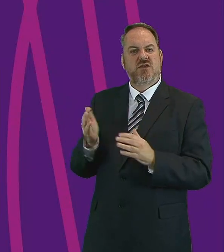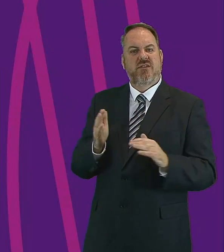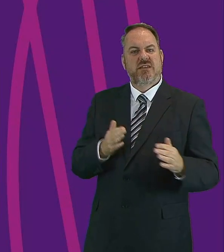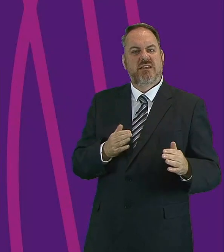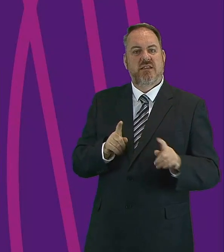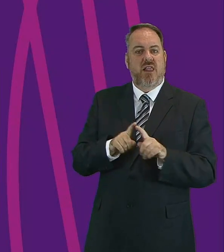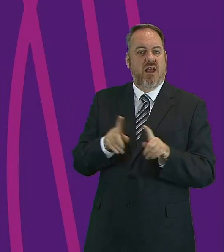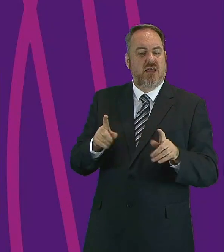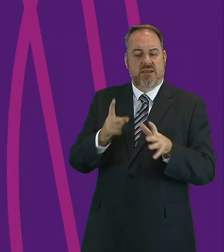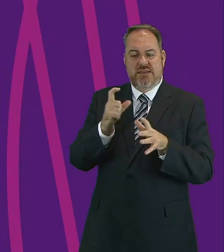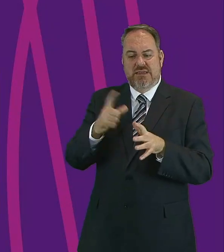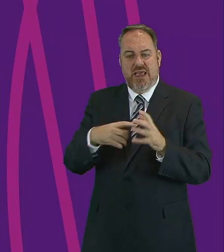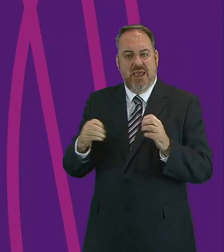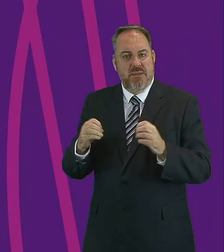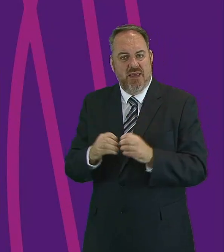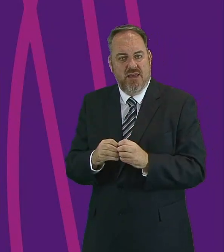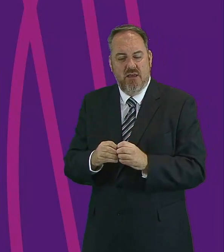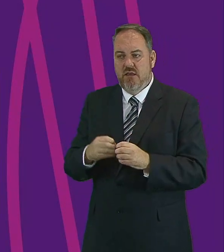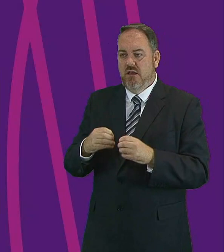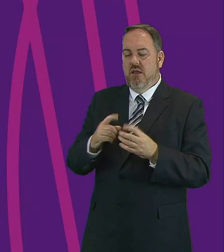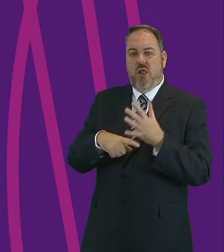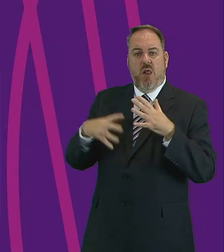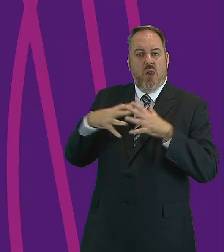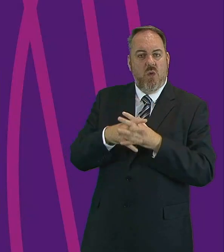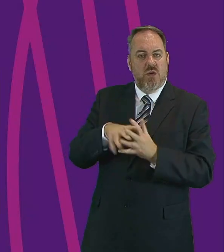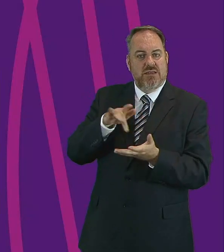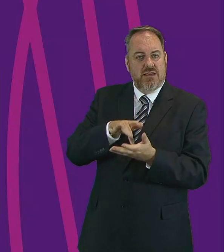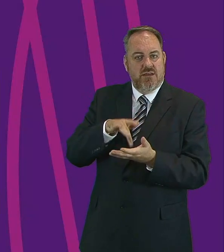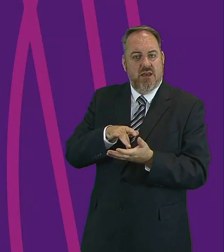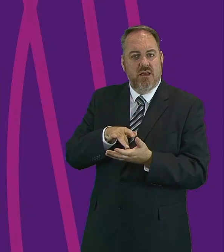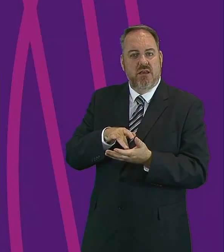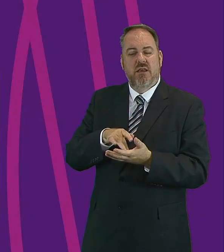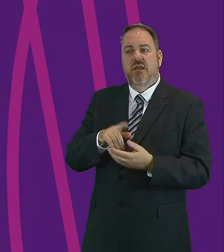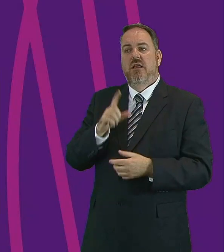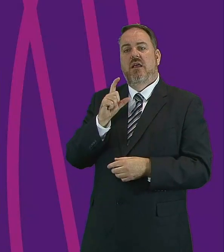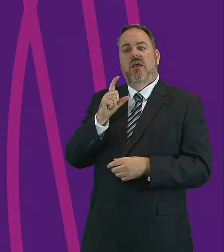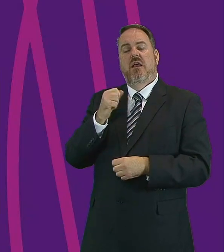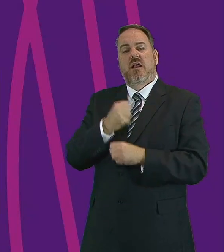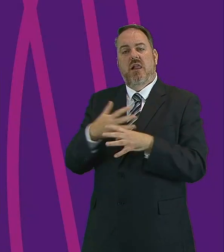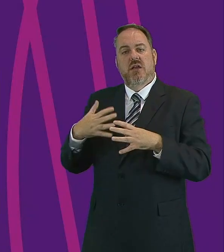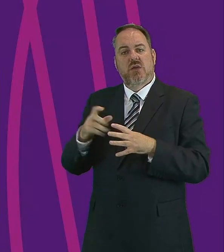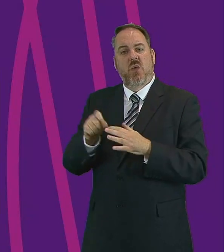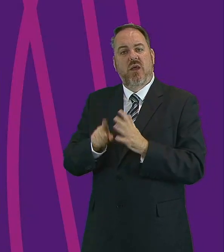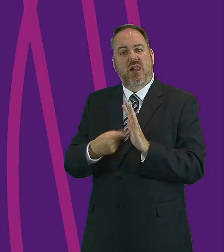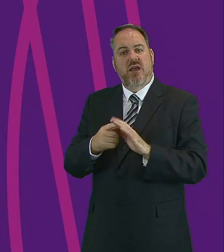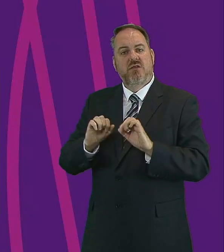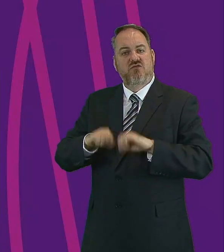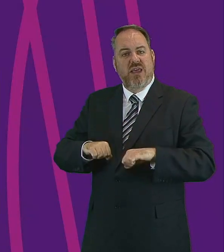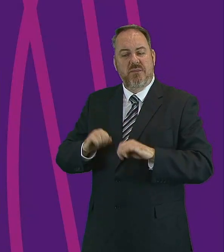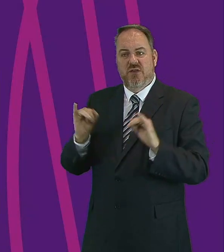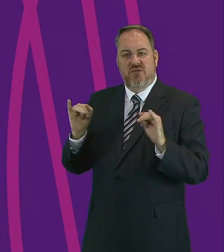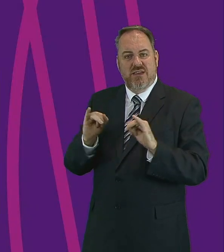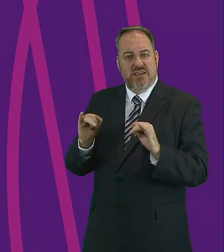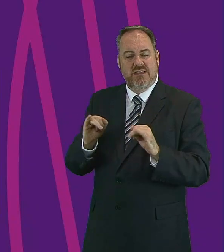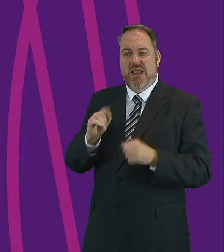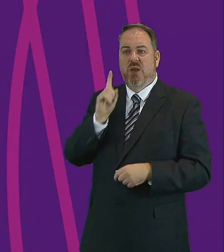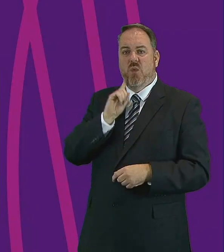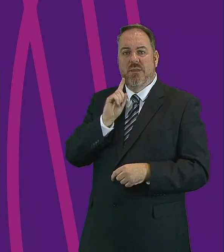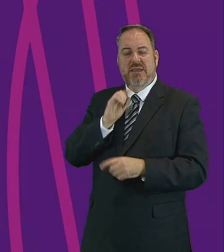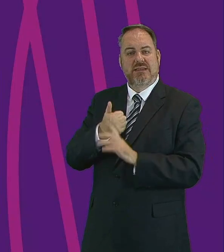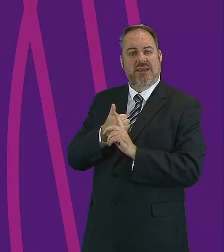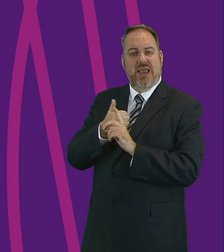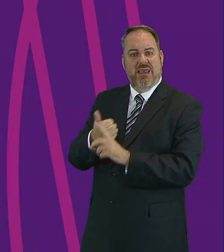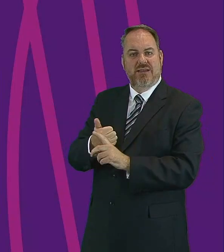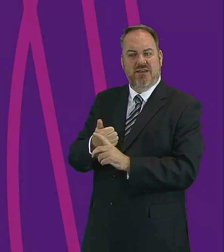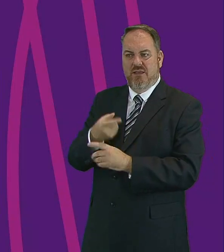Advice Bureaus, law centres, Glasgow Women's Aid and Glasgow and Clyde Rape Crisis. I welcome the £4 million resilience